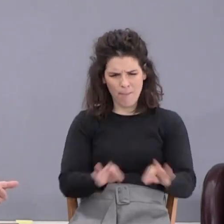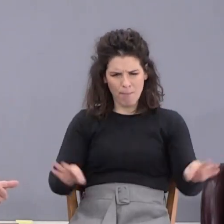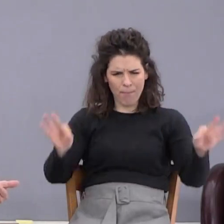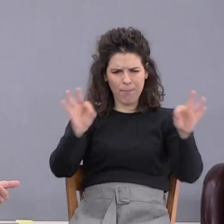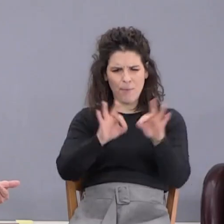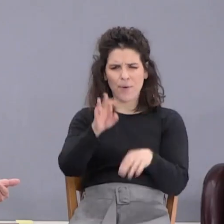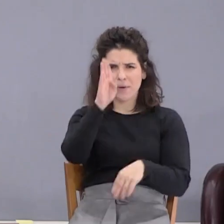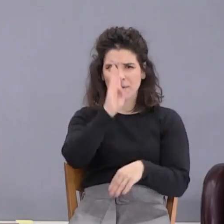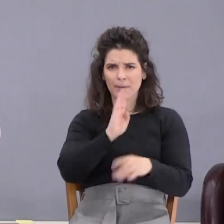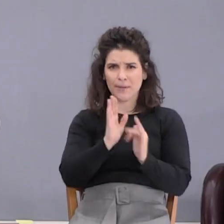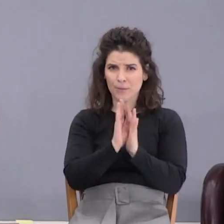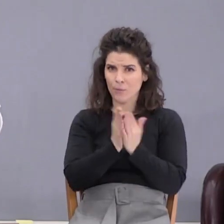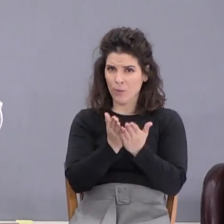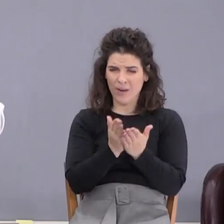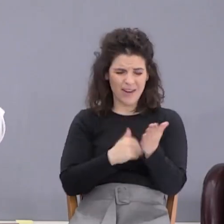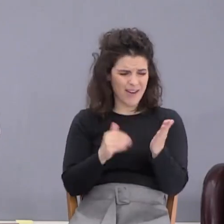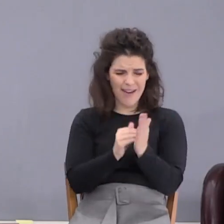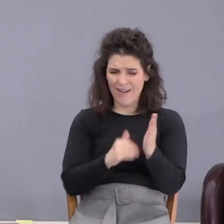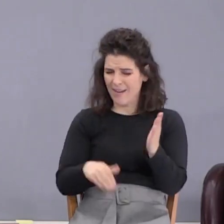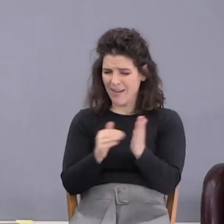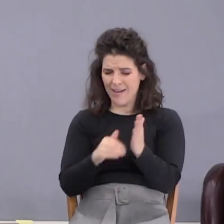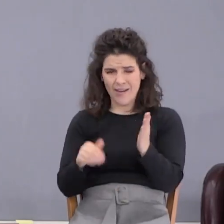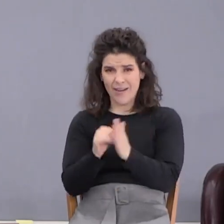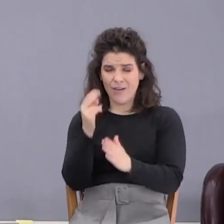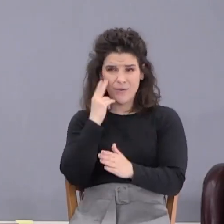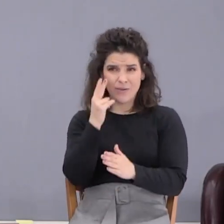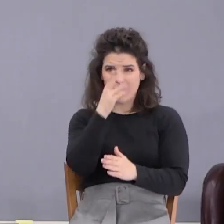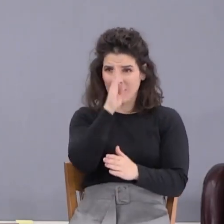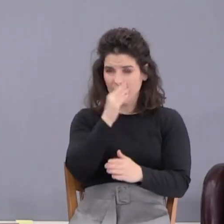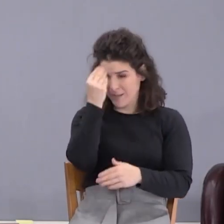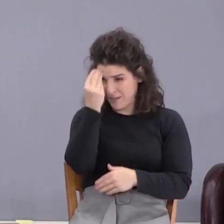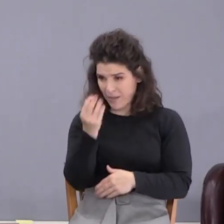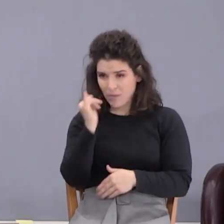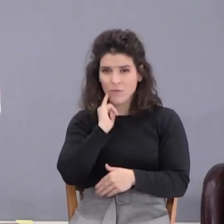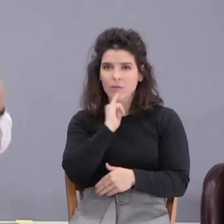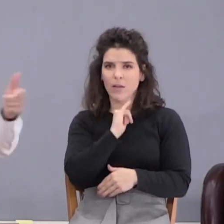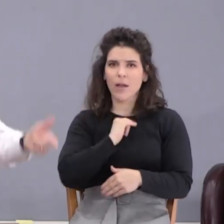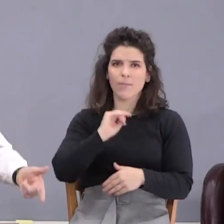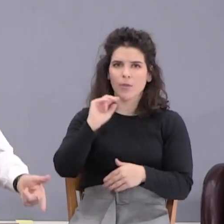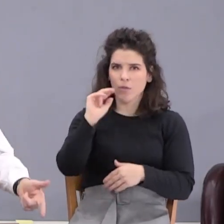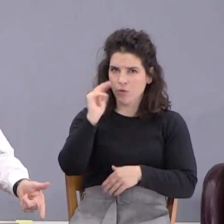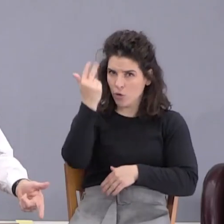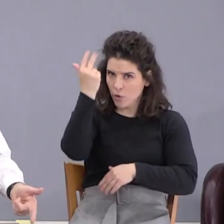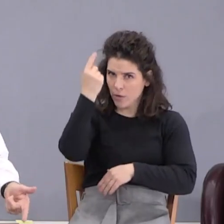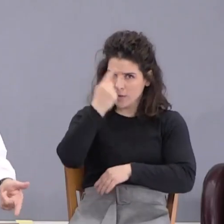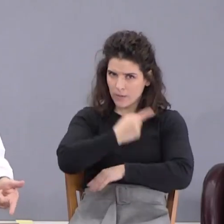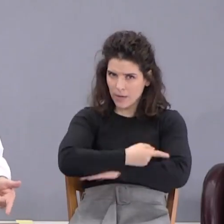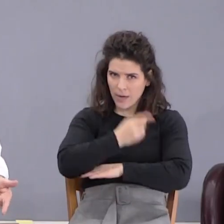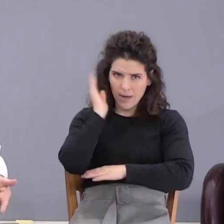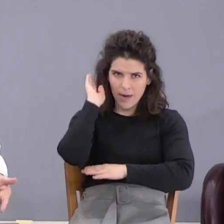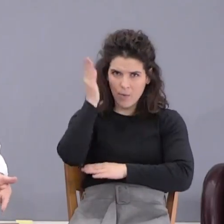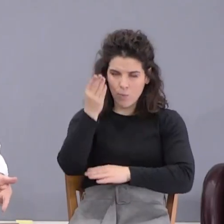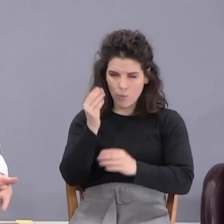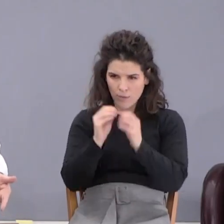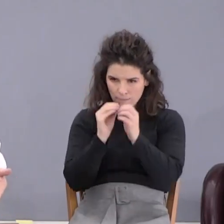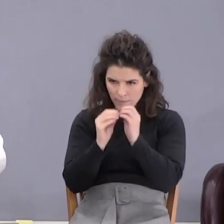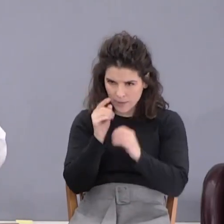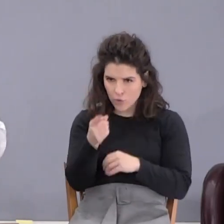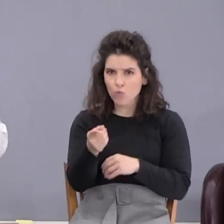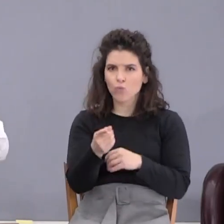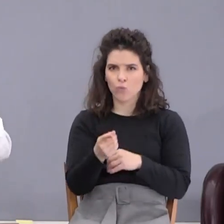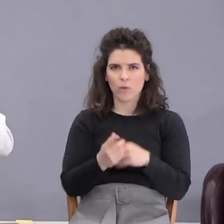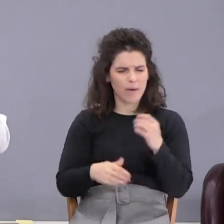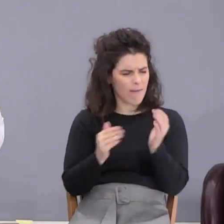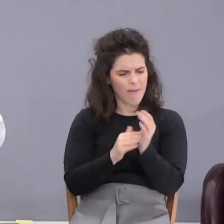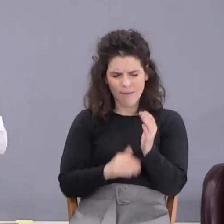God's word. Over and over again, God tells Israel, on the third day, I'm going to restore you. Over